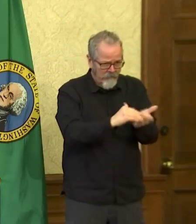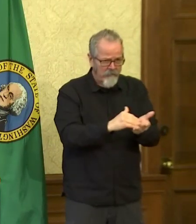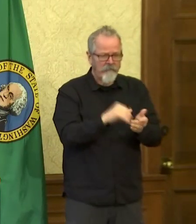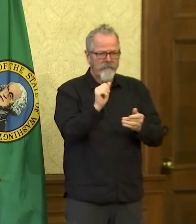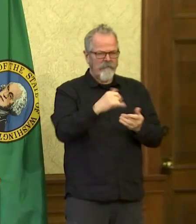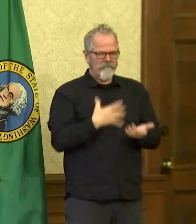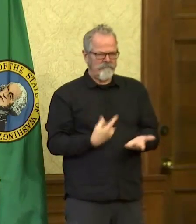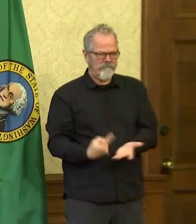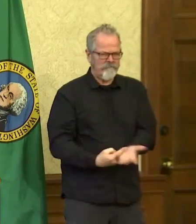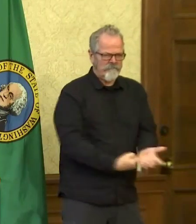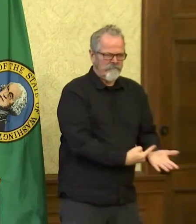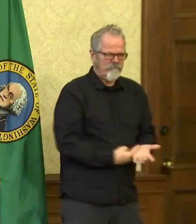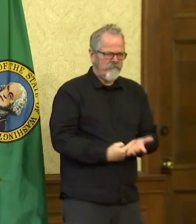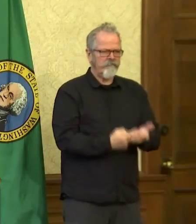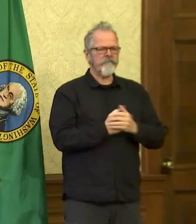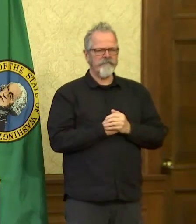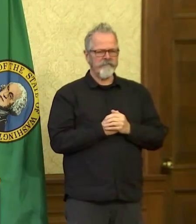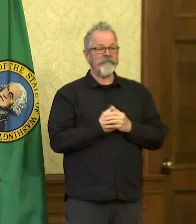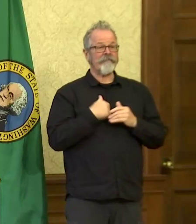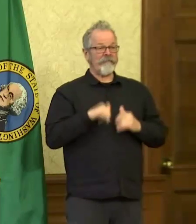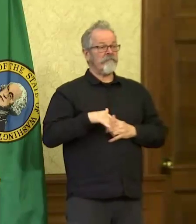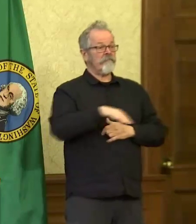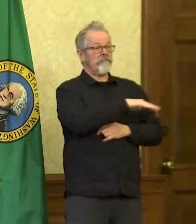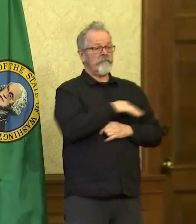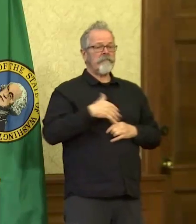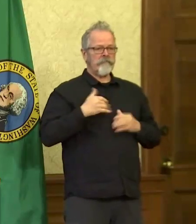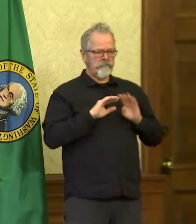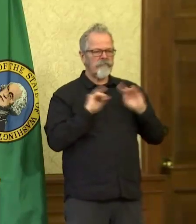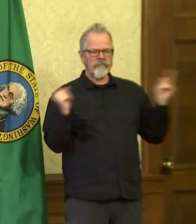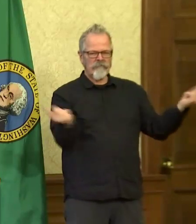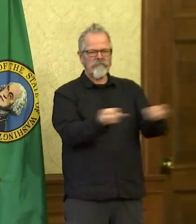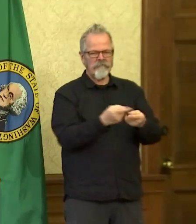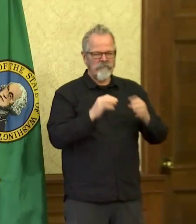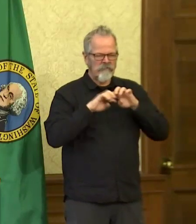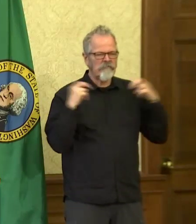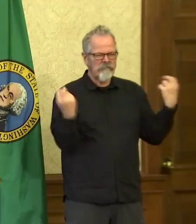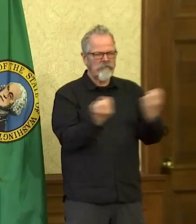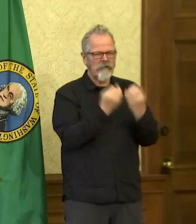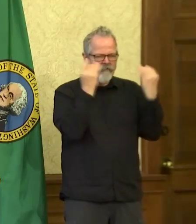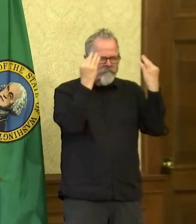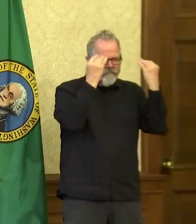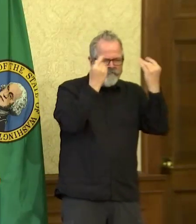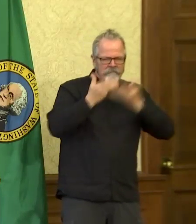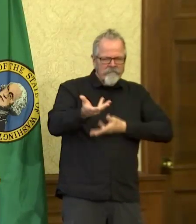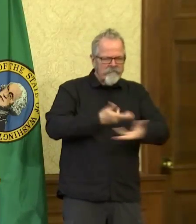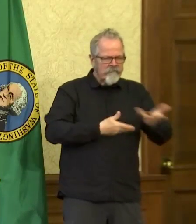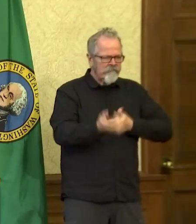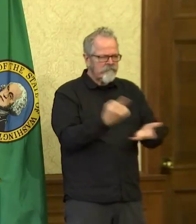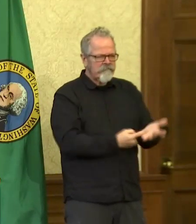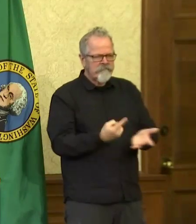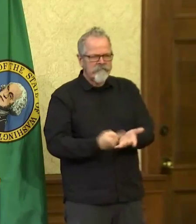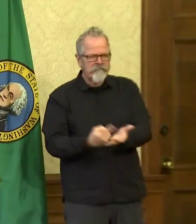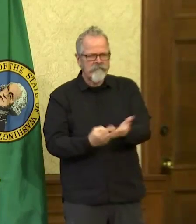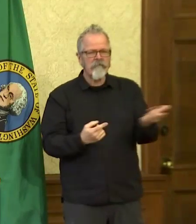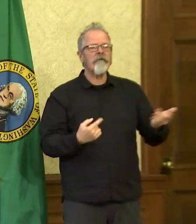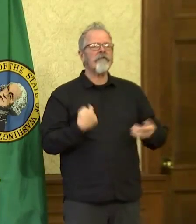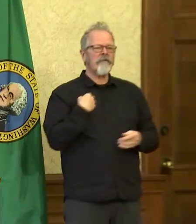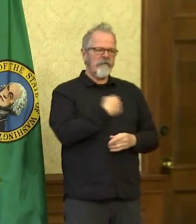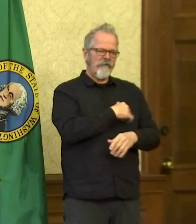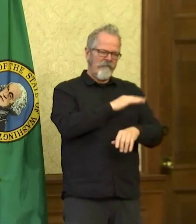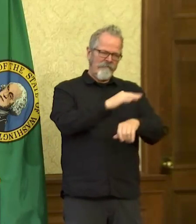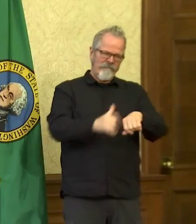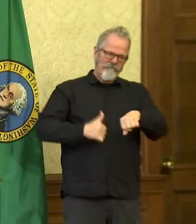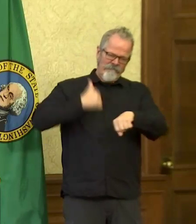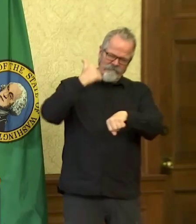time. And this work has allowed us to create a very comprehensive safety plan because we are thinking of